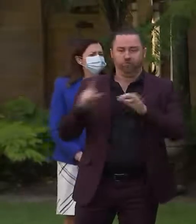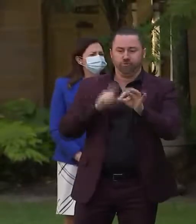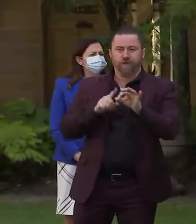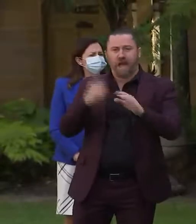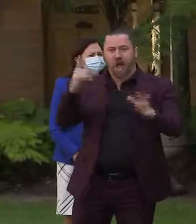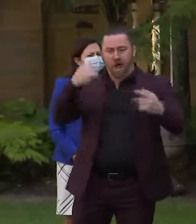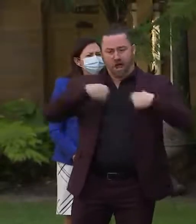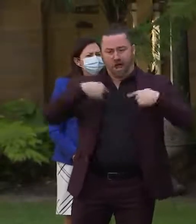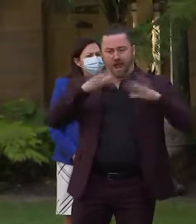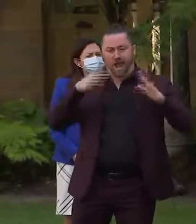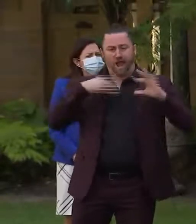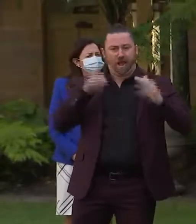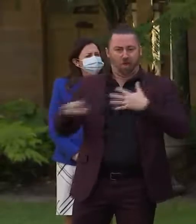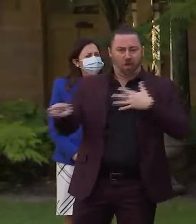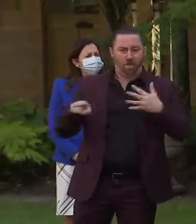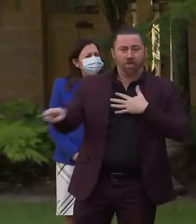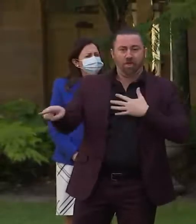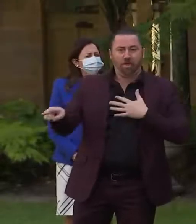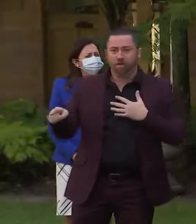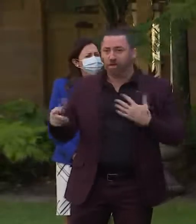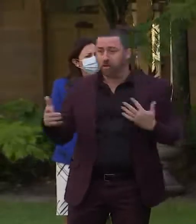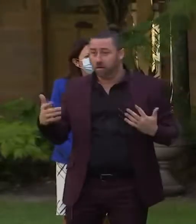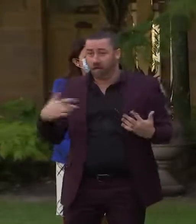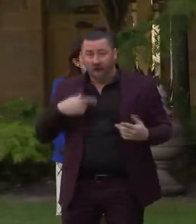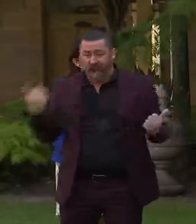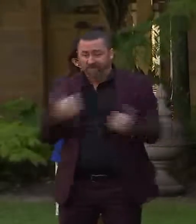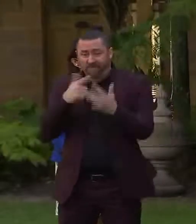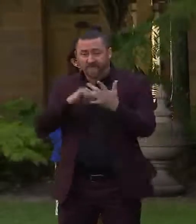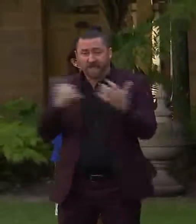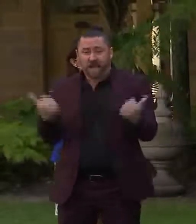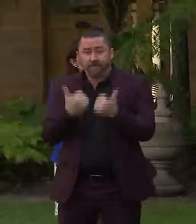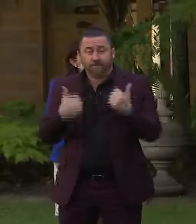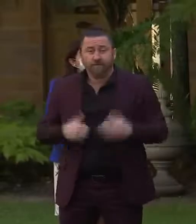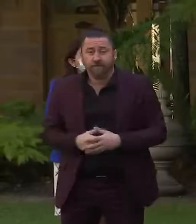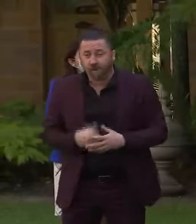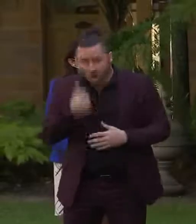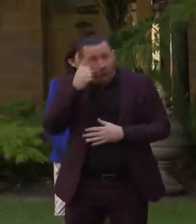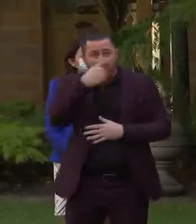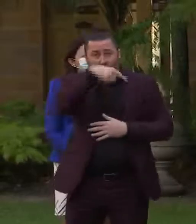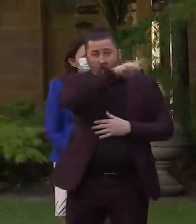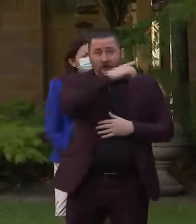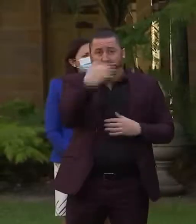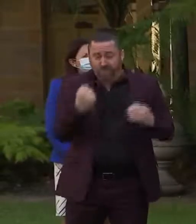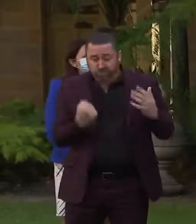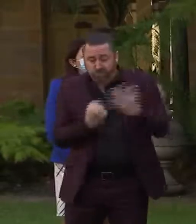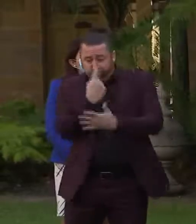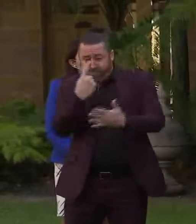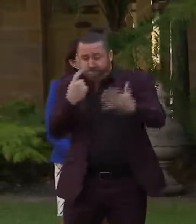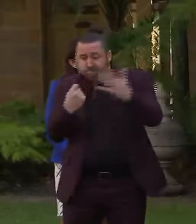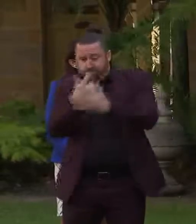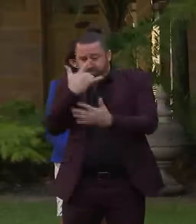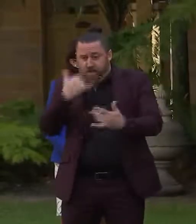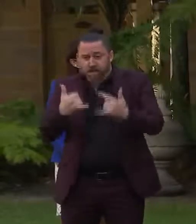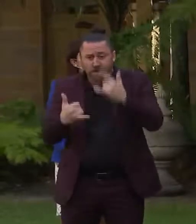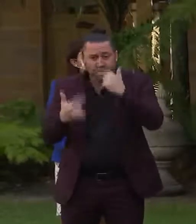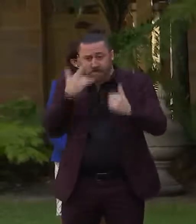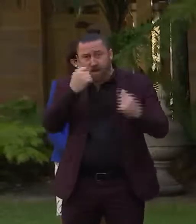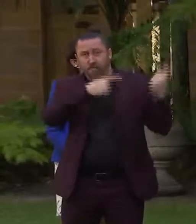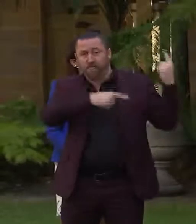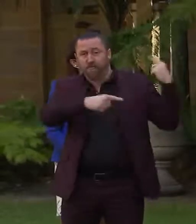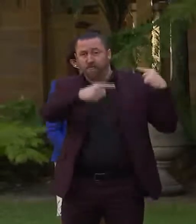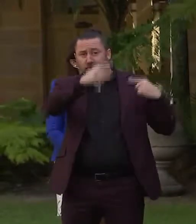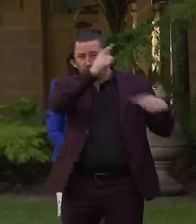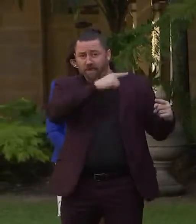and territories. And it really is quite outrageous. I mean, God knows they've got a lot to deflect from right now, not least of which